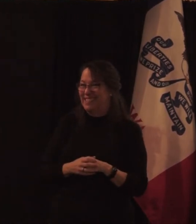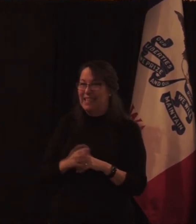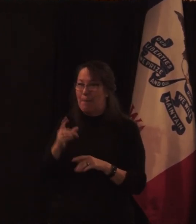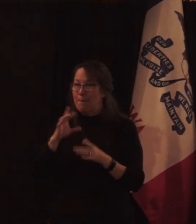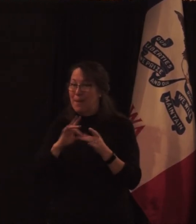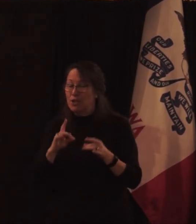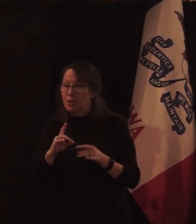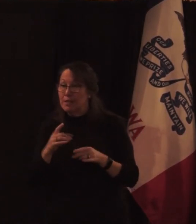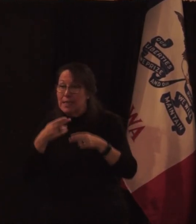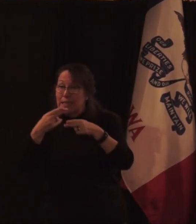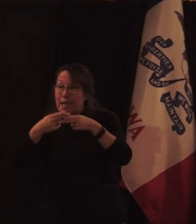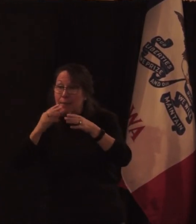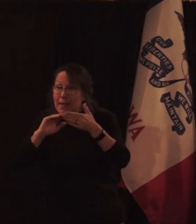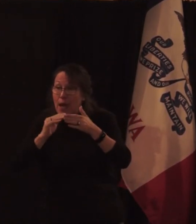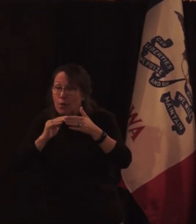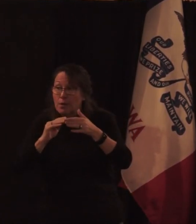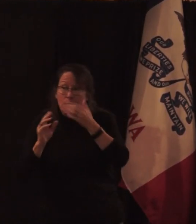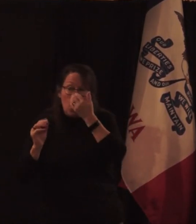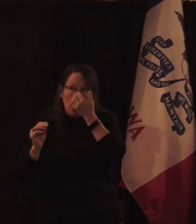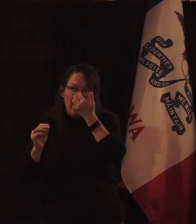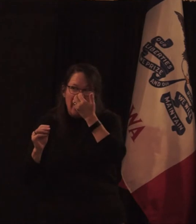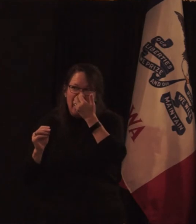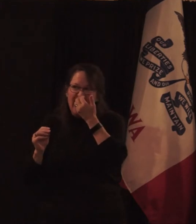Did I mention the name of the town she's from?